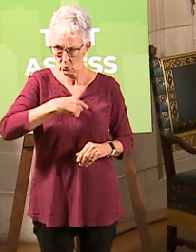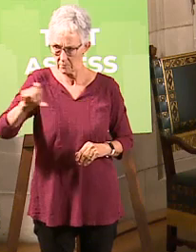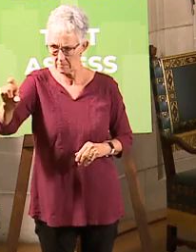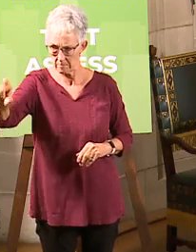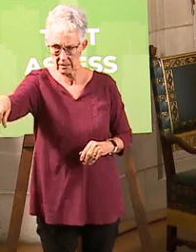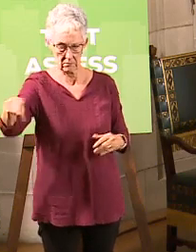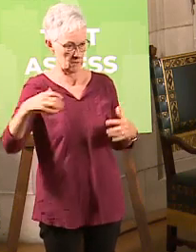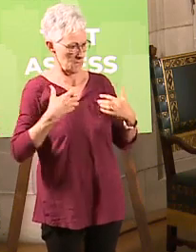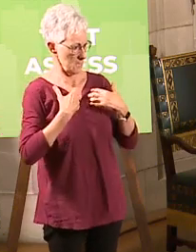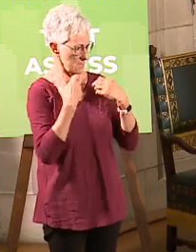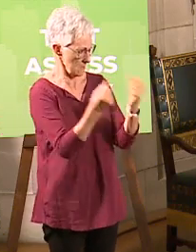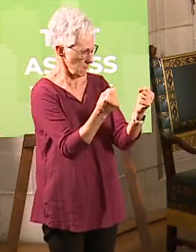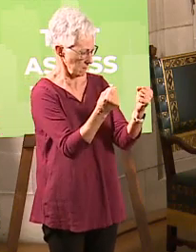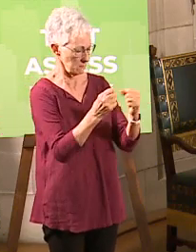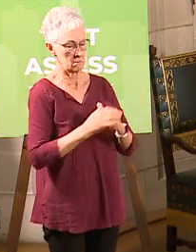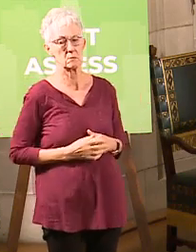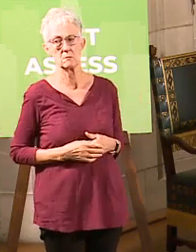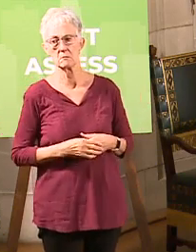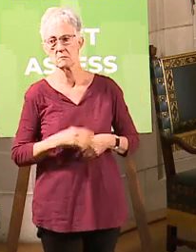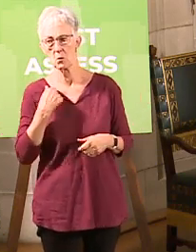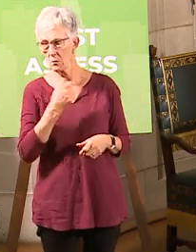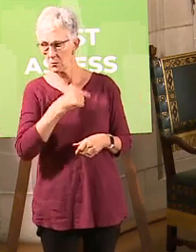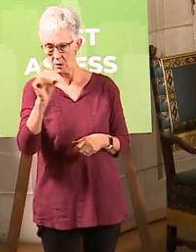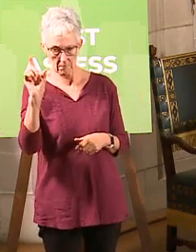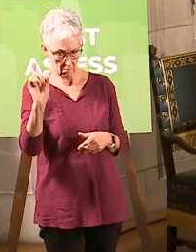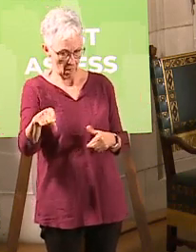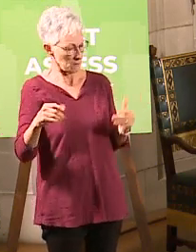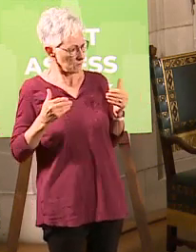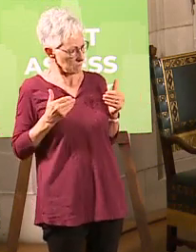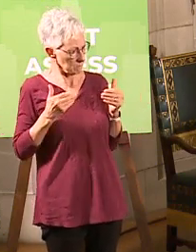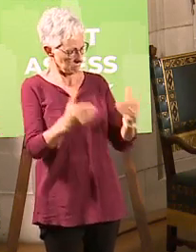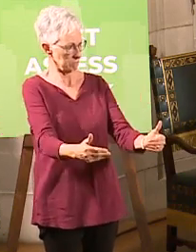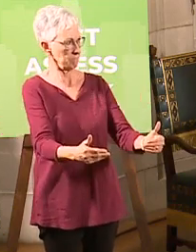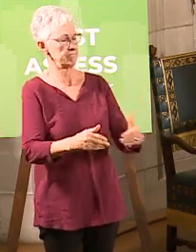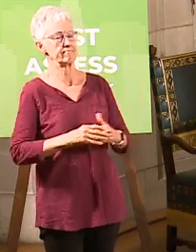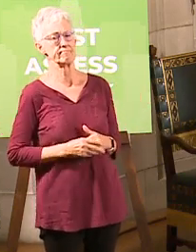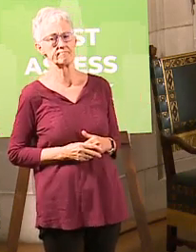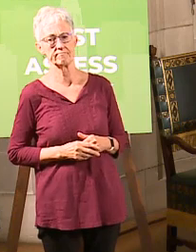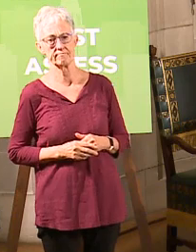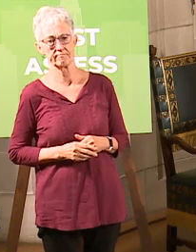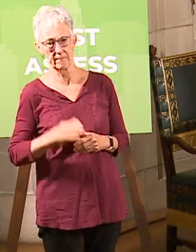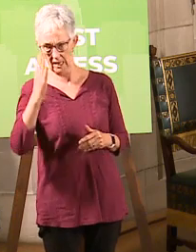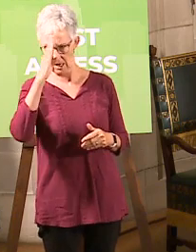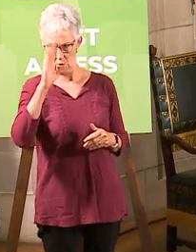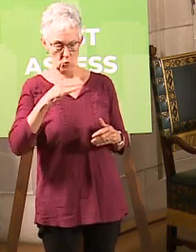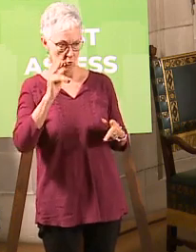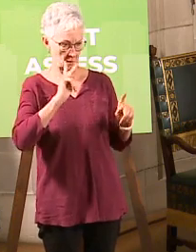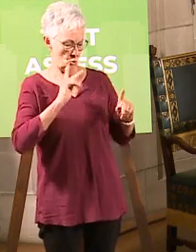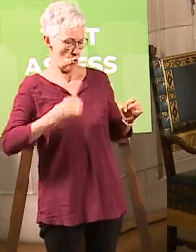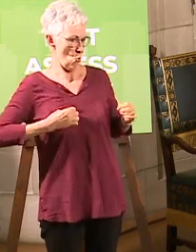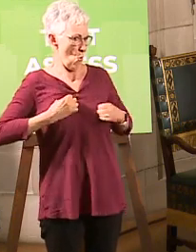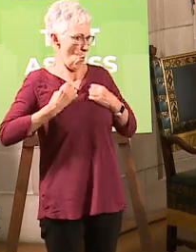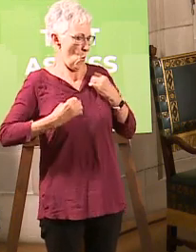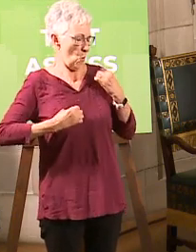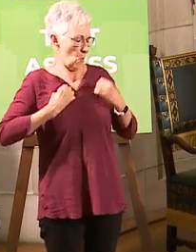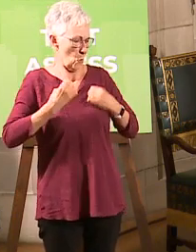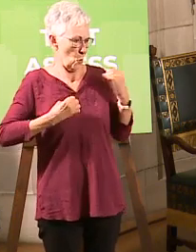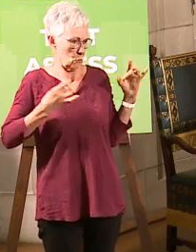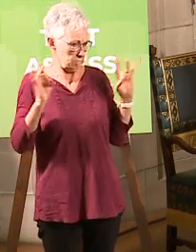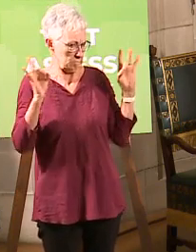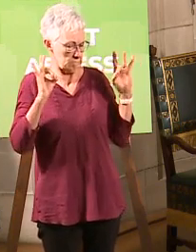ask is that everybody go watch the videos that are out there and keep an open